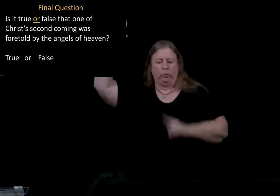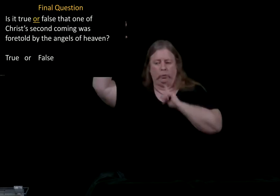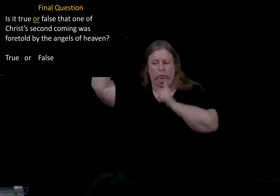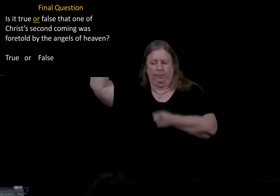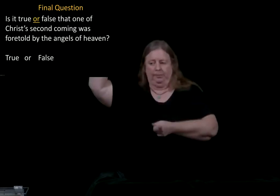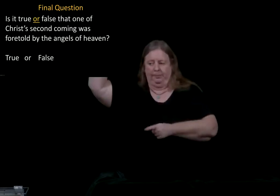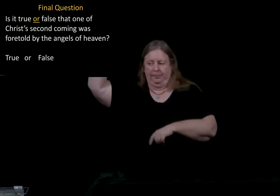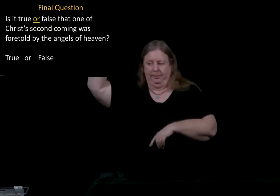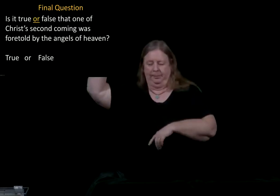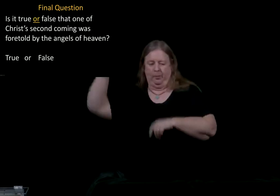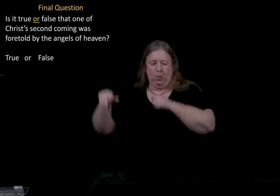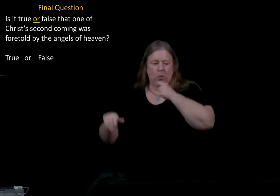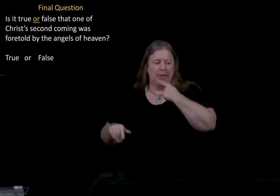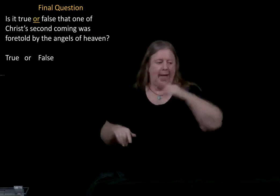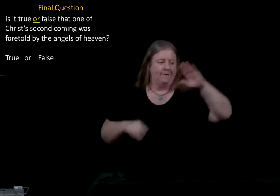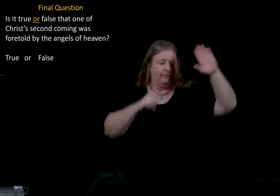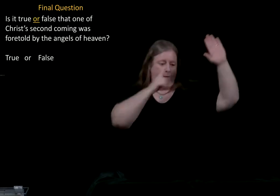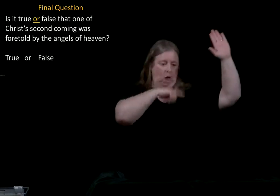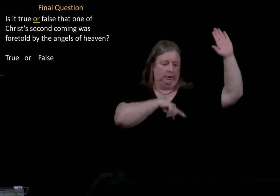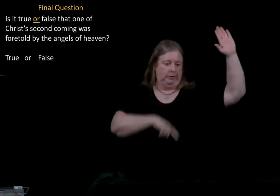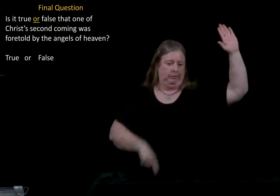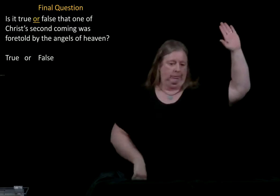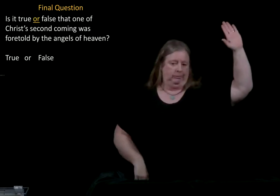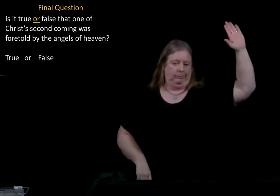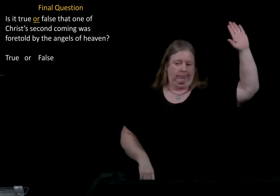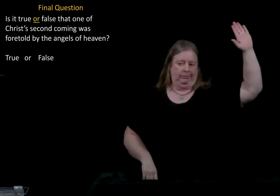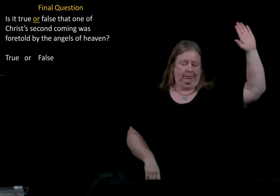Who thinks true? Who thinks false?